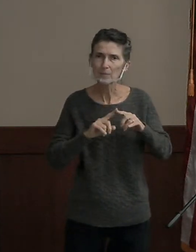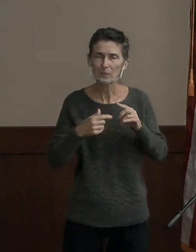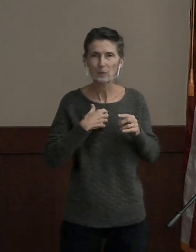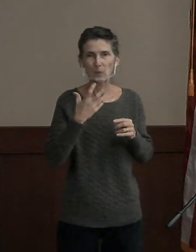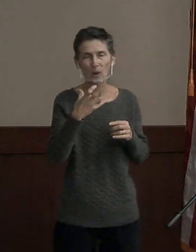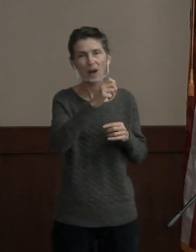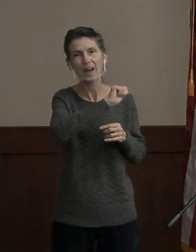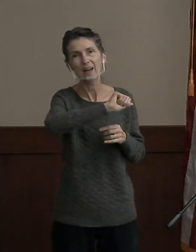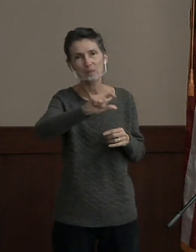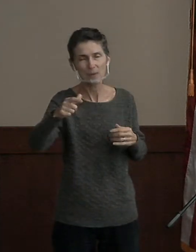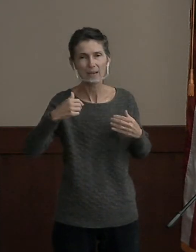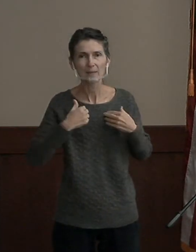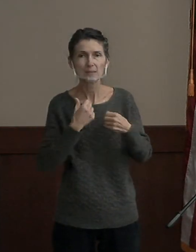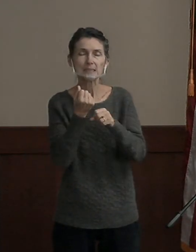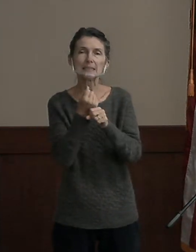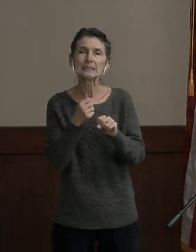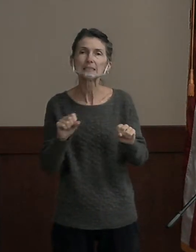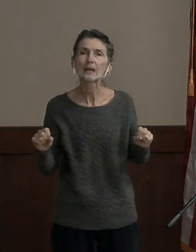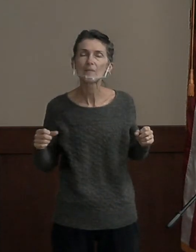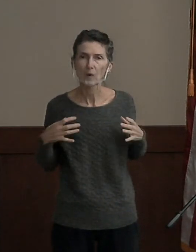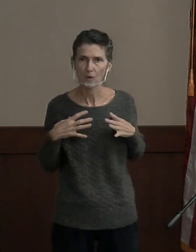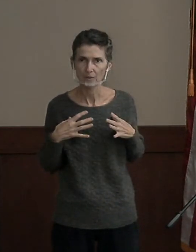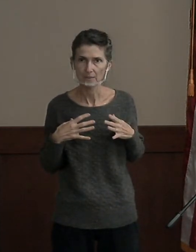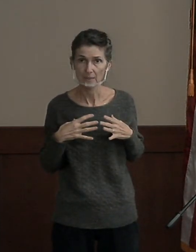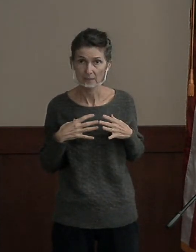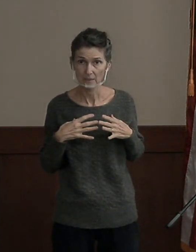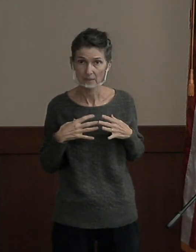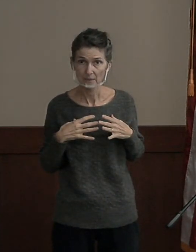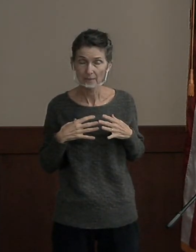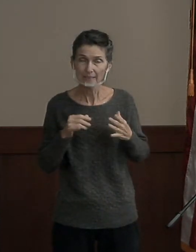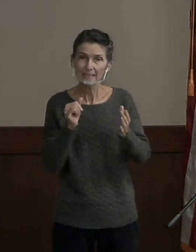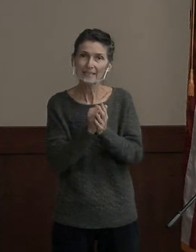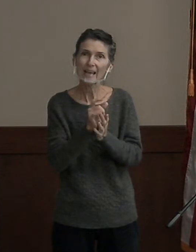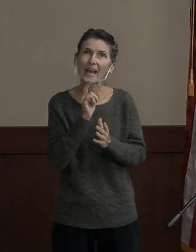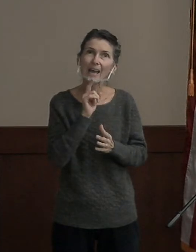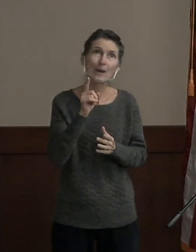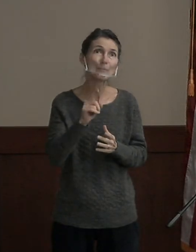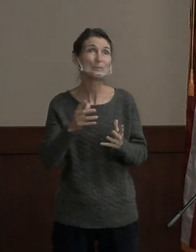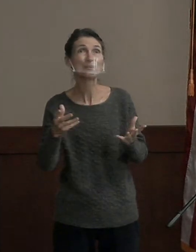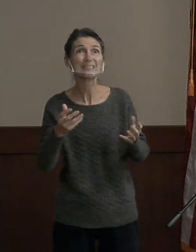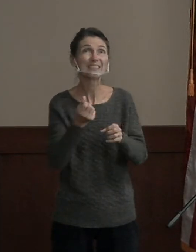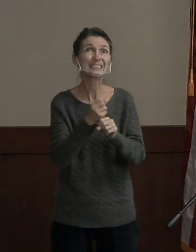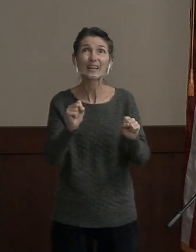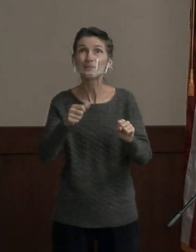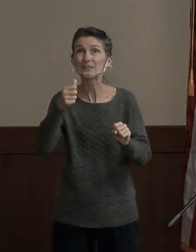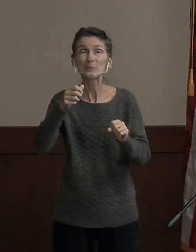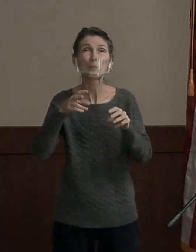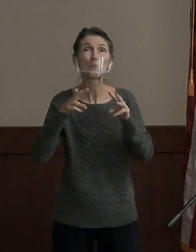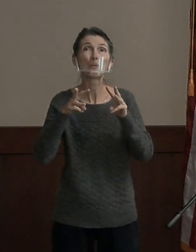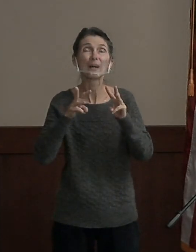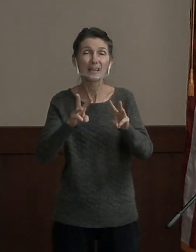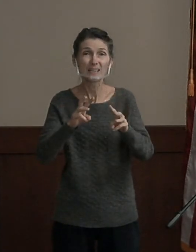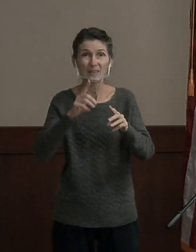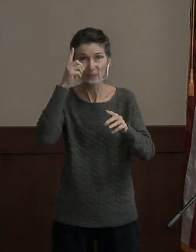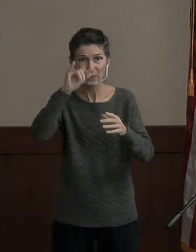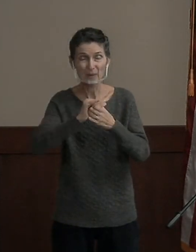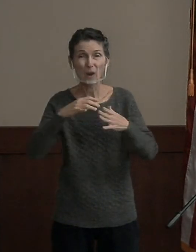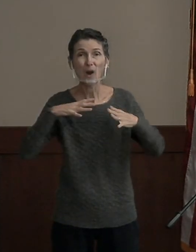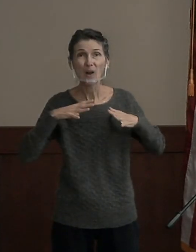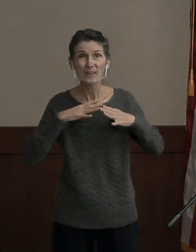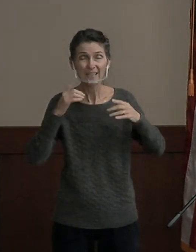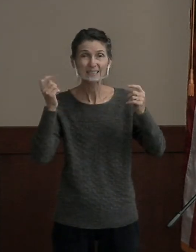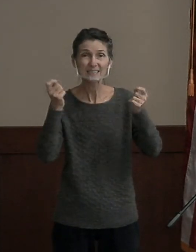want everyone to have a safe holiday season. The absolute safest way, moving into the holiday season,